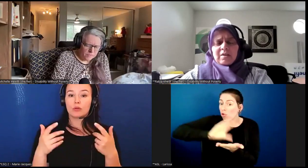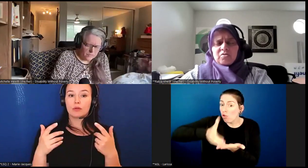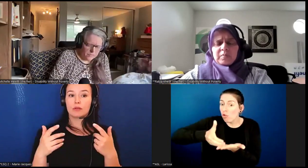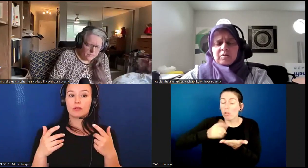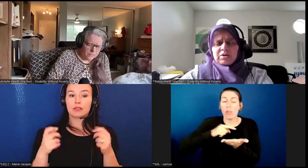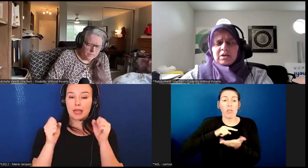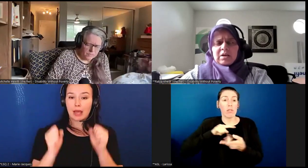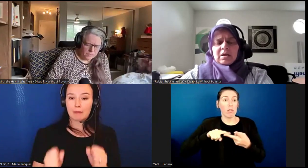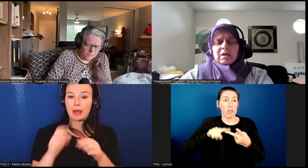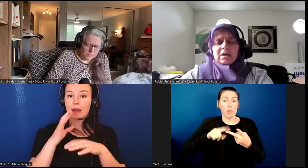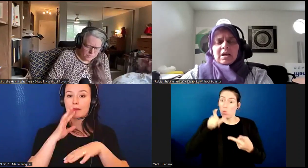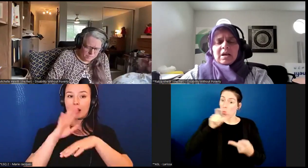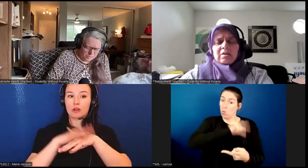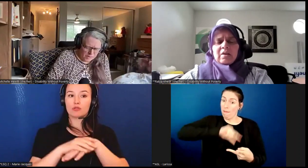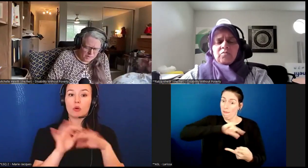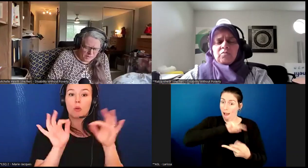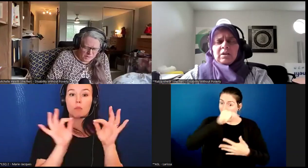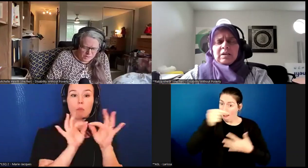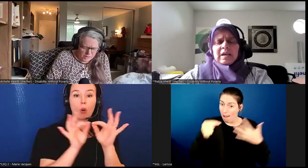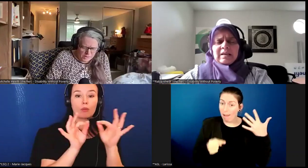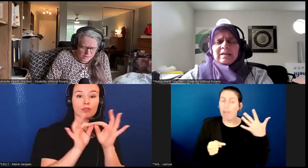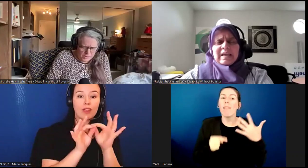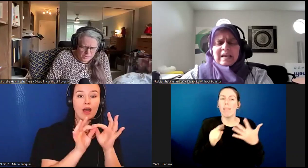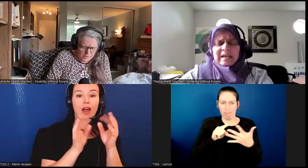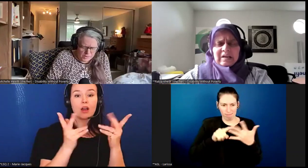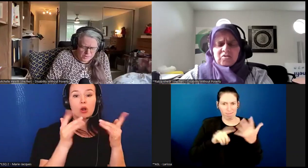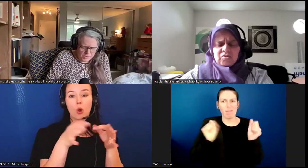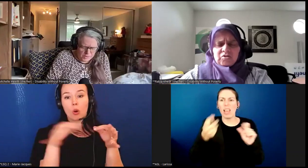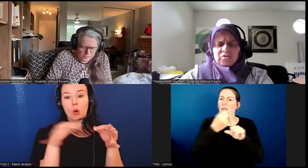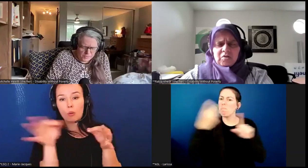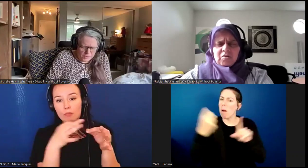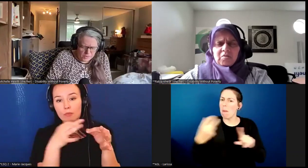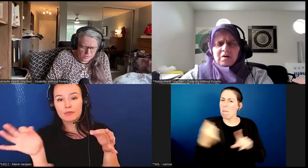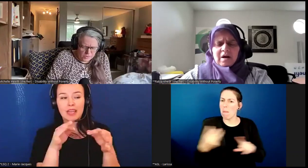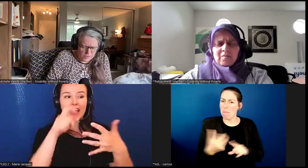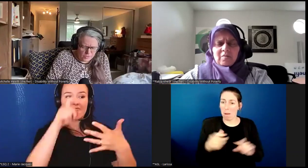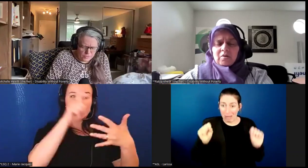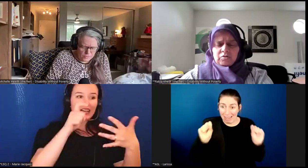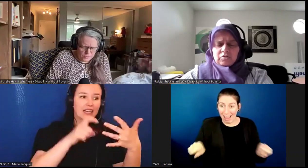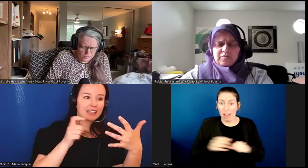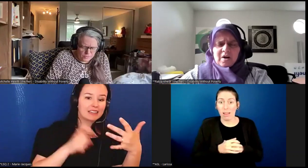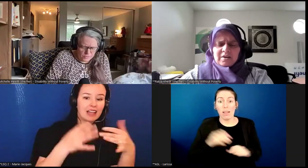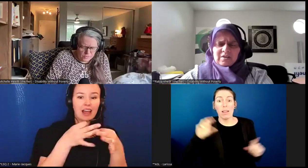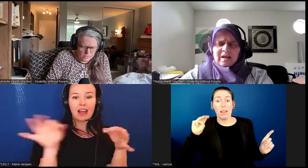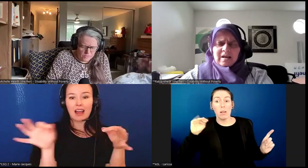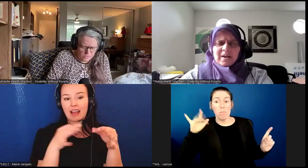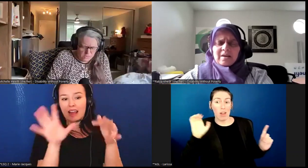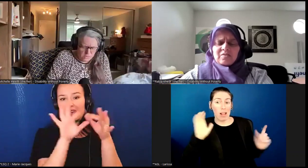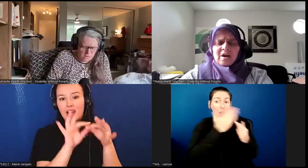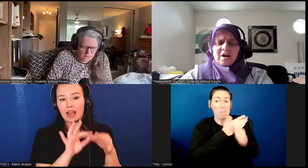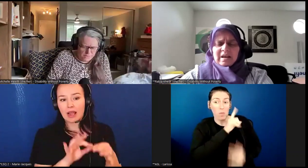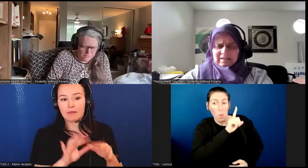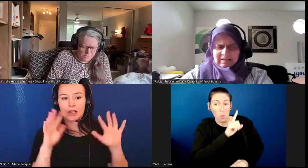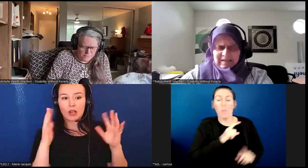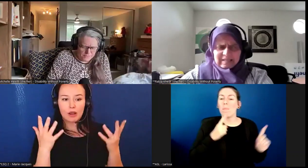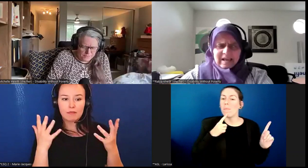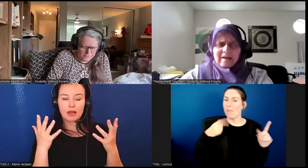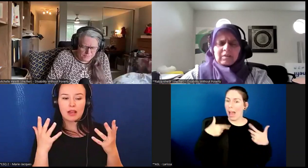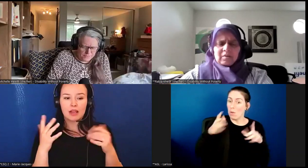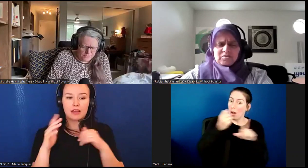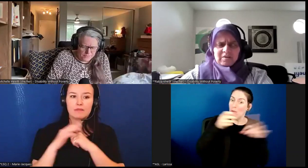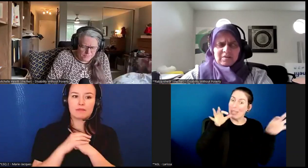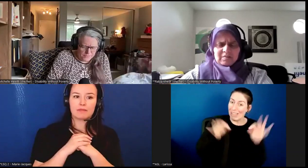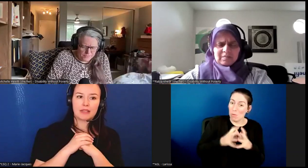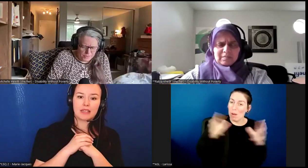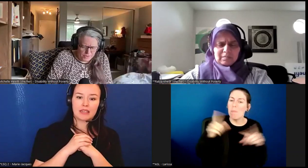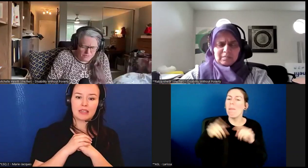around eligibility, and really engage. So I don't So, want to go too far into that, but I just yeah, thought I'd lay that out